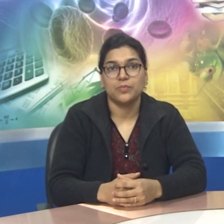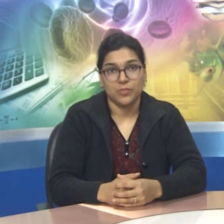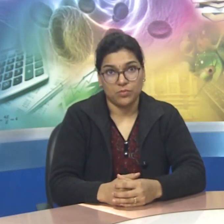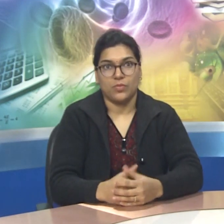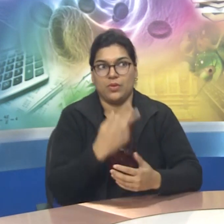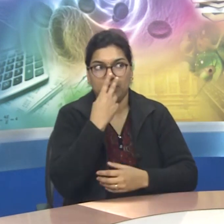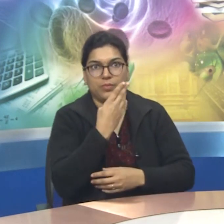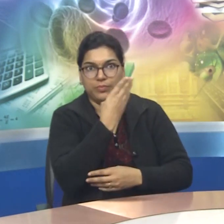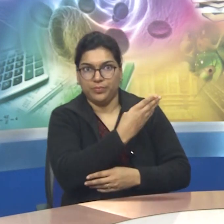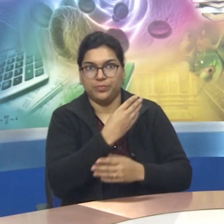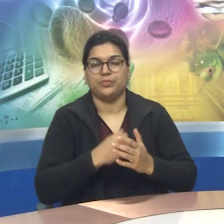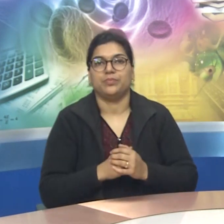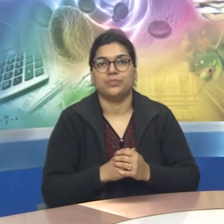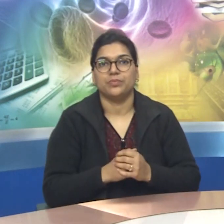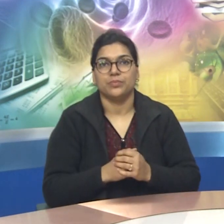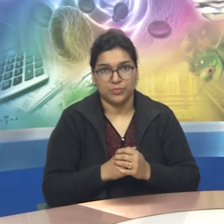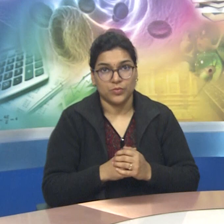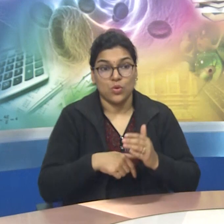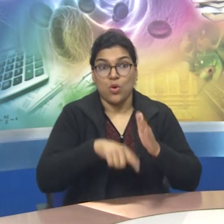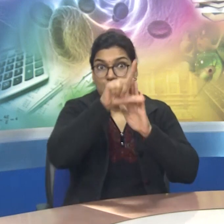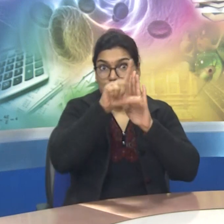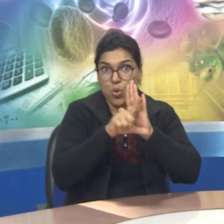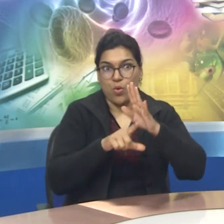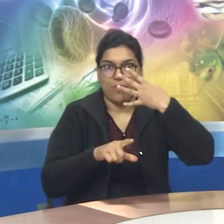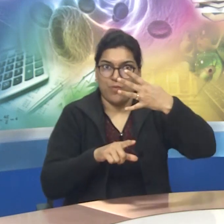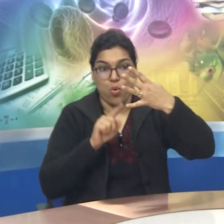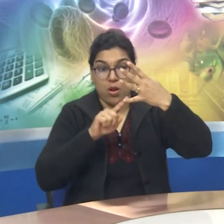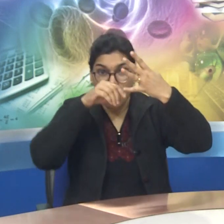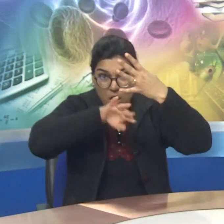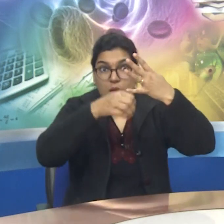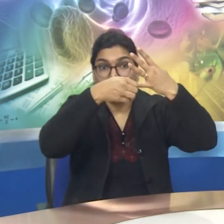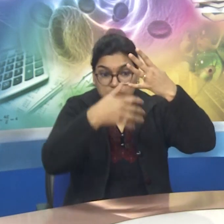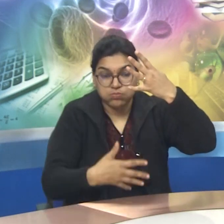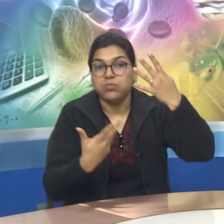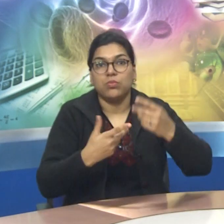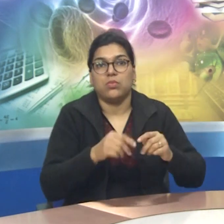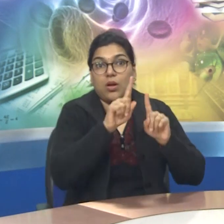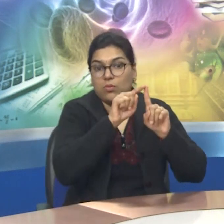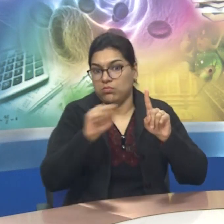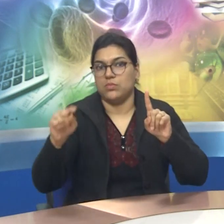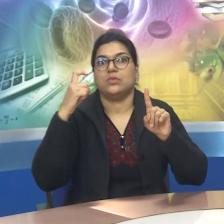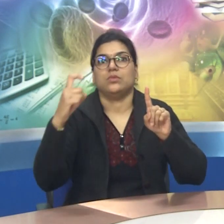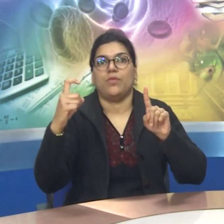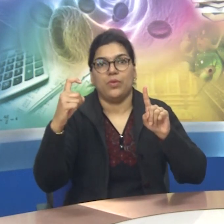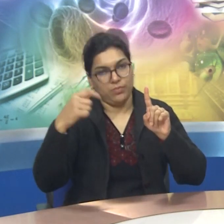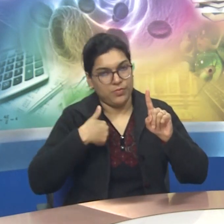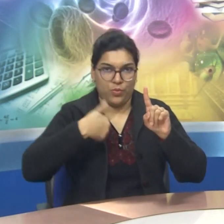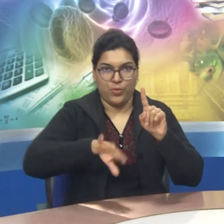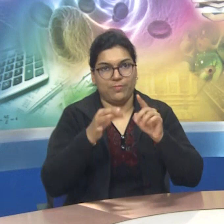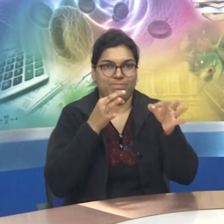You can see on screen there are 7 implications of this fourth law. We will understand